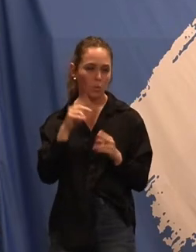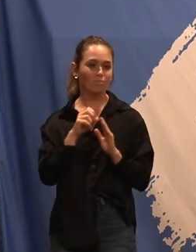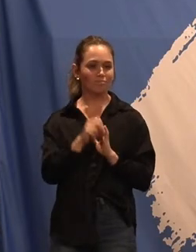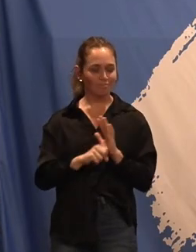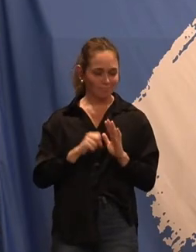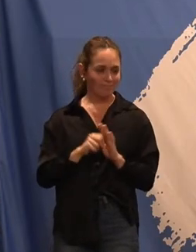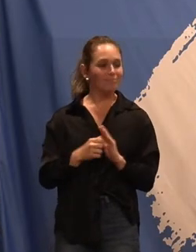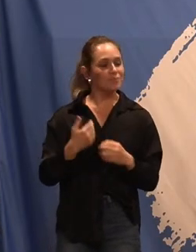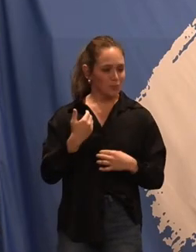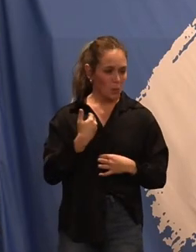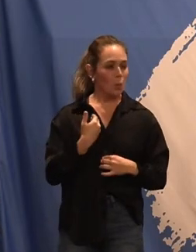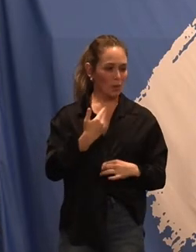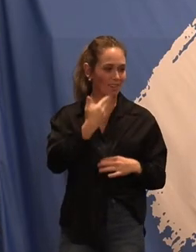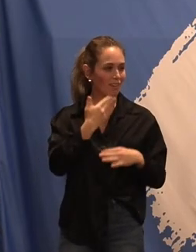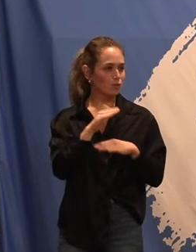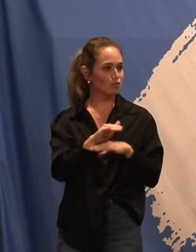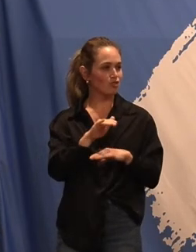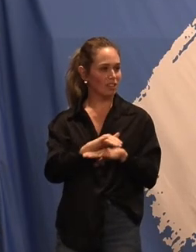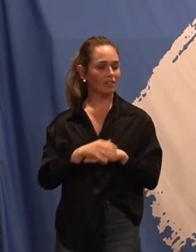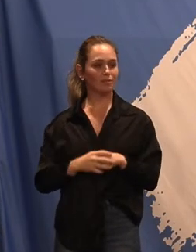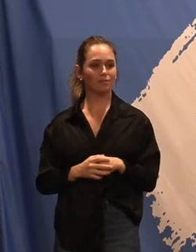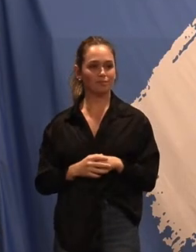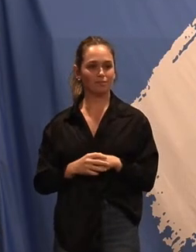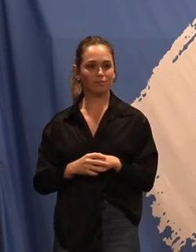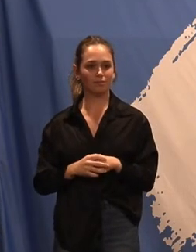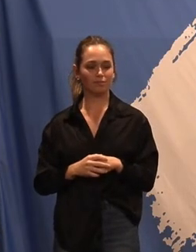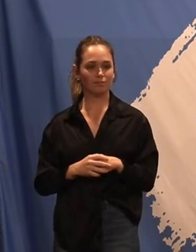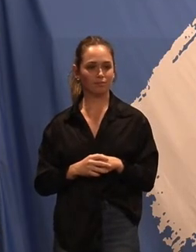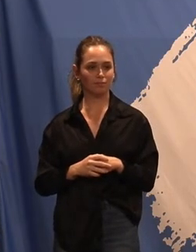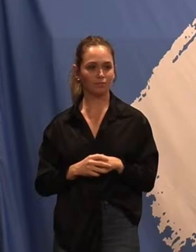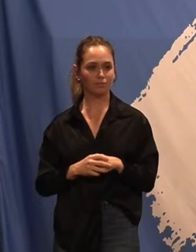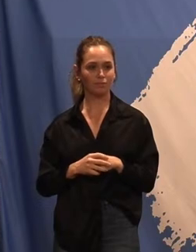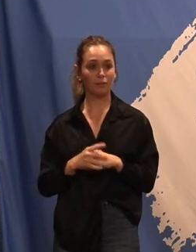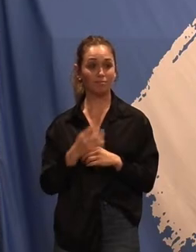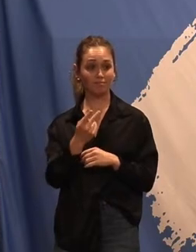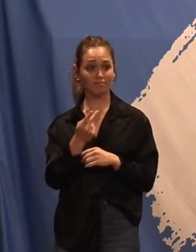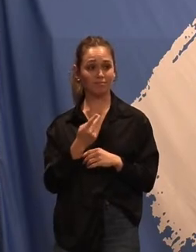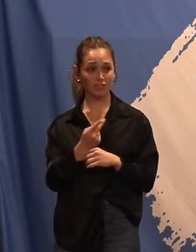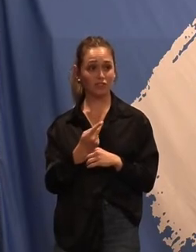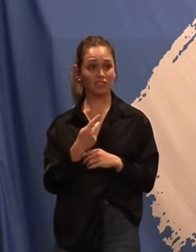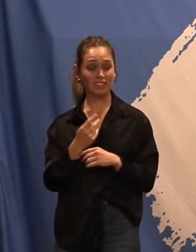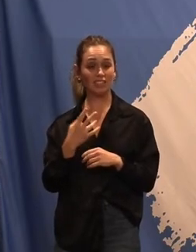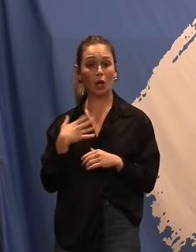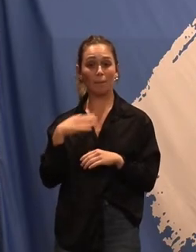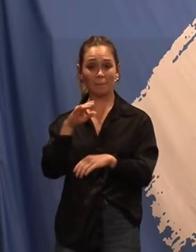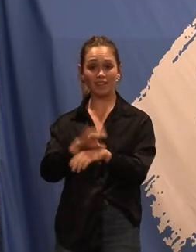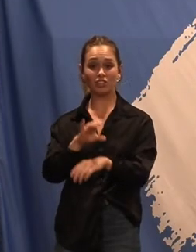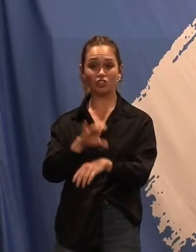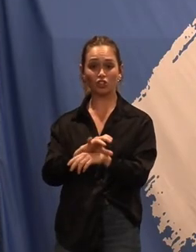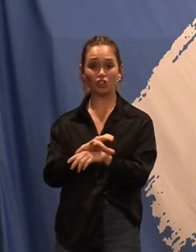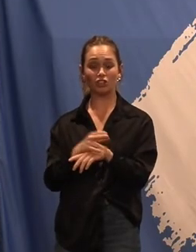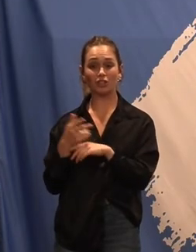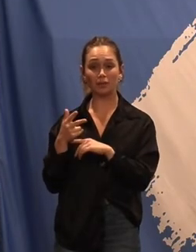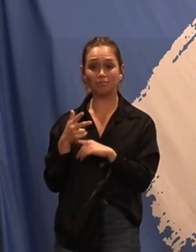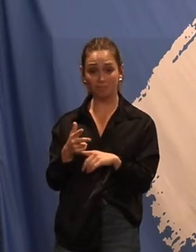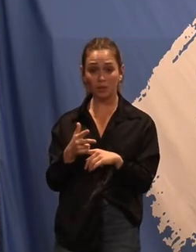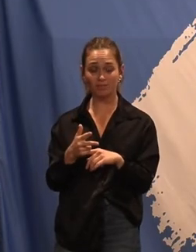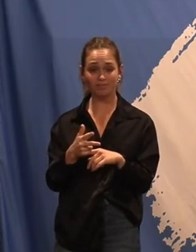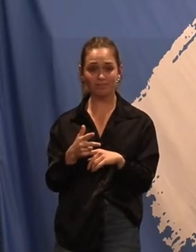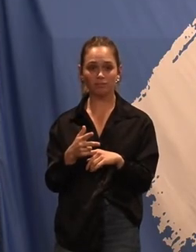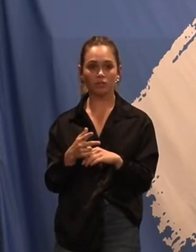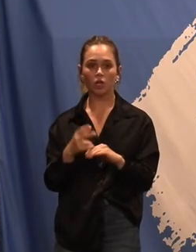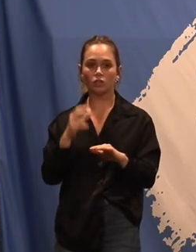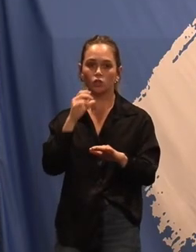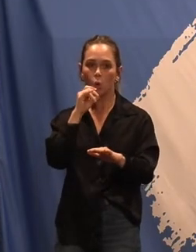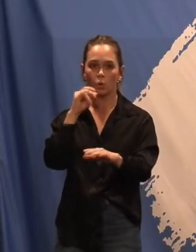So we'd had a good night. Well, me and Stover got up there to the church, and he parked in his parking place. Don't